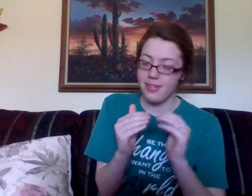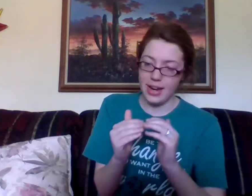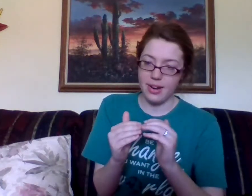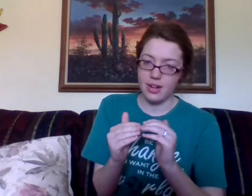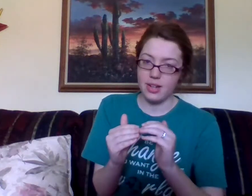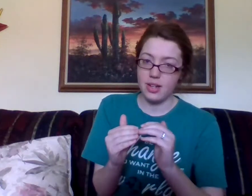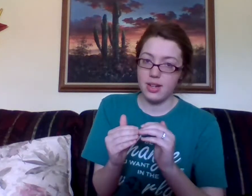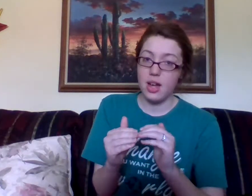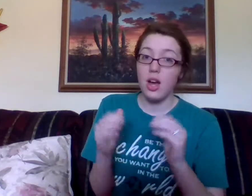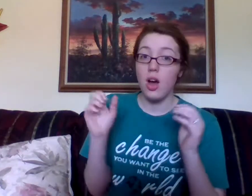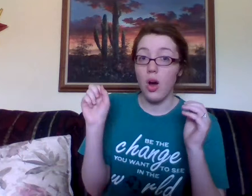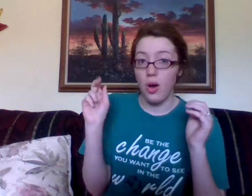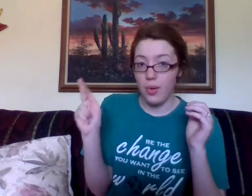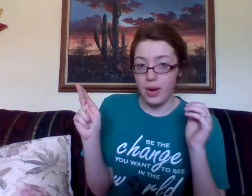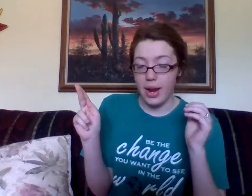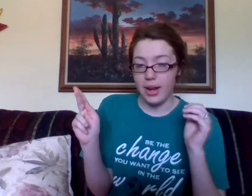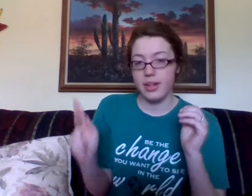fair. Okay.